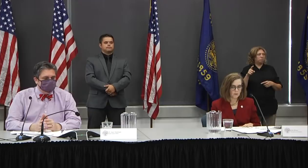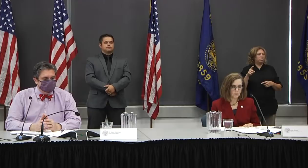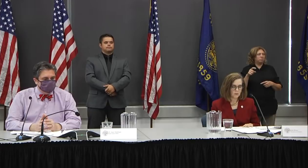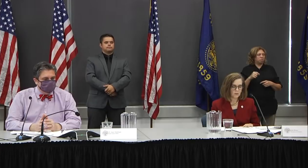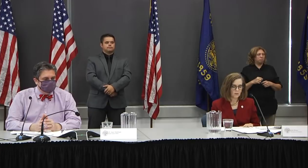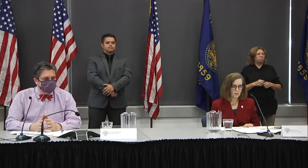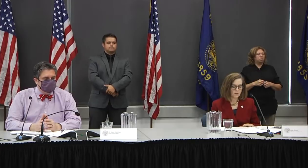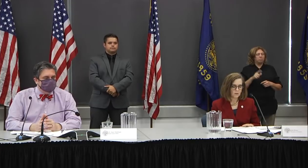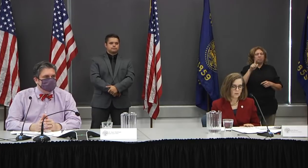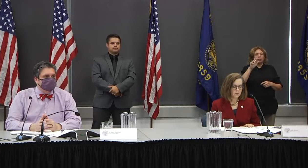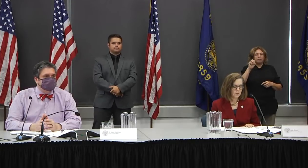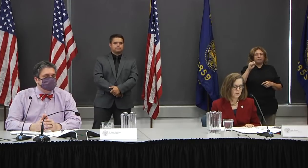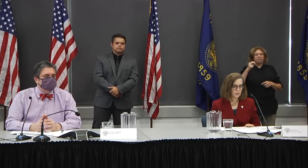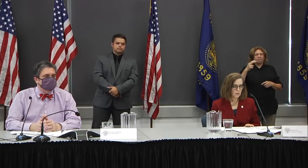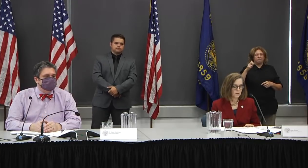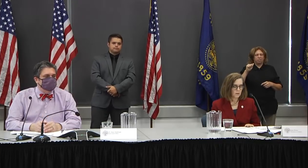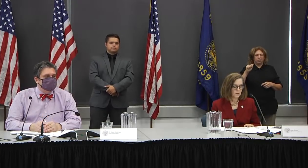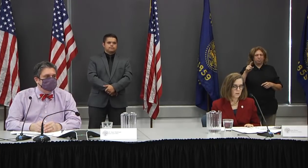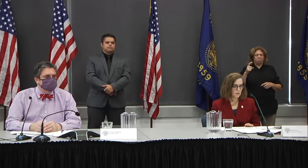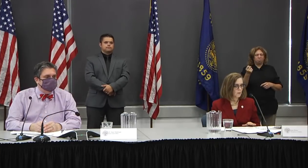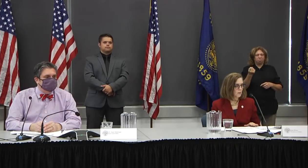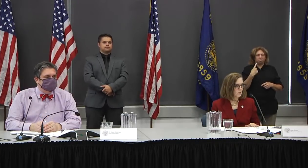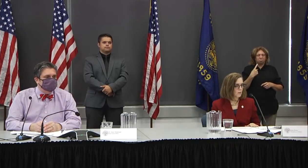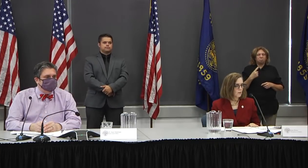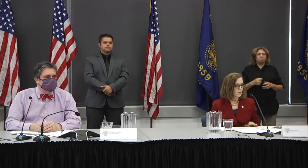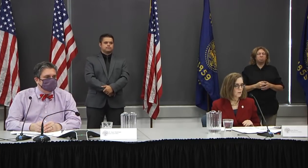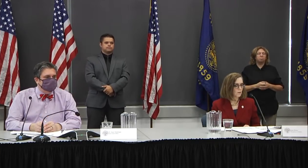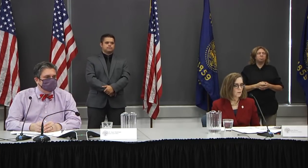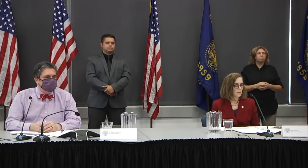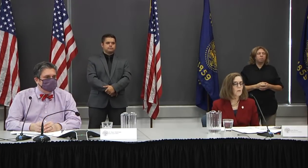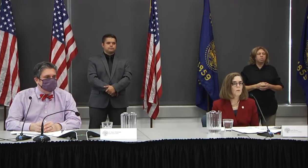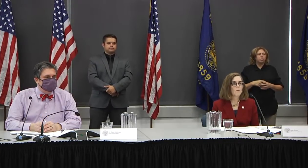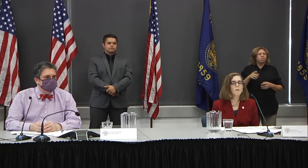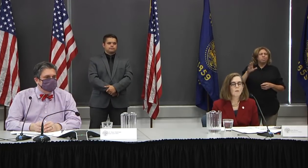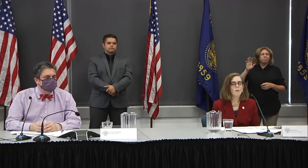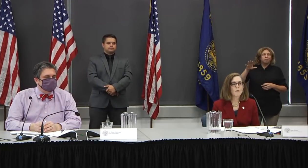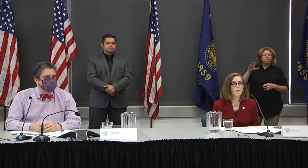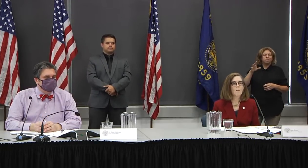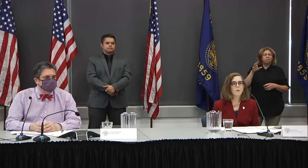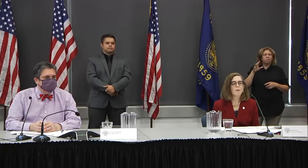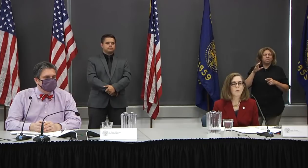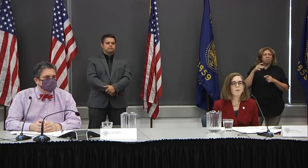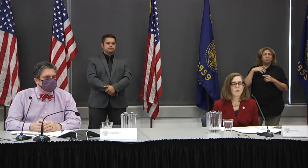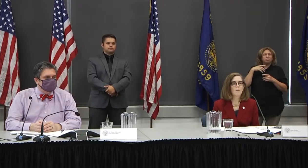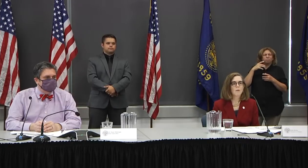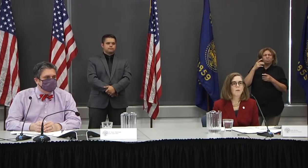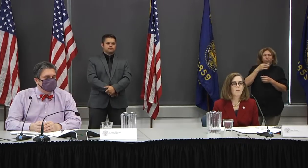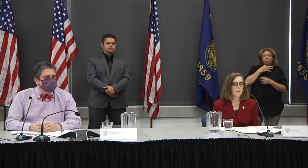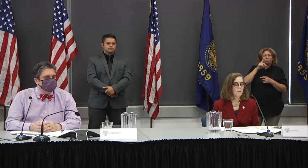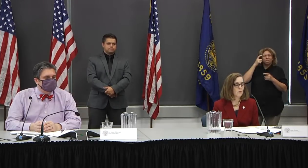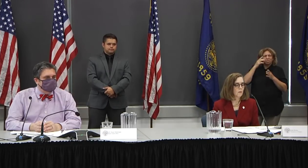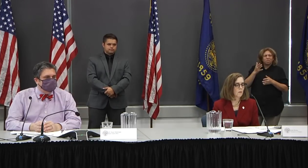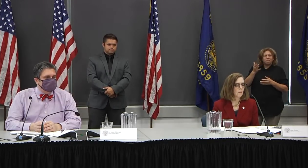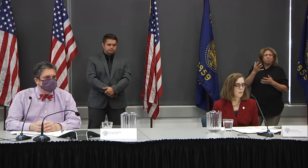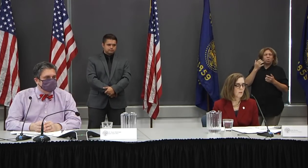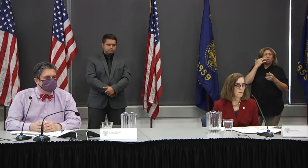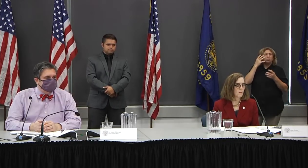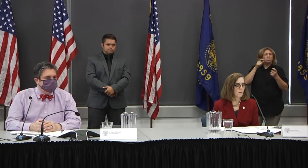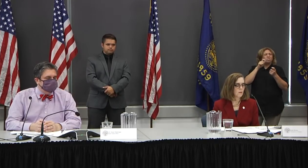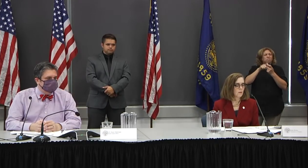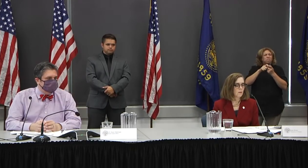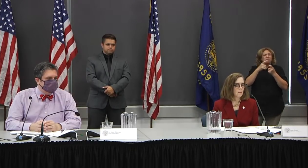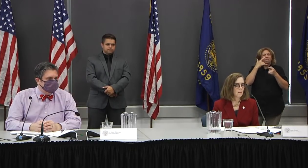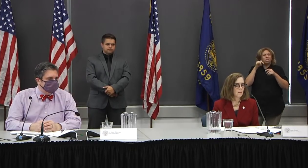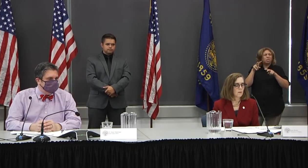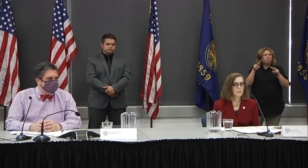Hi, so Governor Brown, what exactly would you like to see from counties? Can you please be specific? Exactly what are